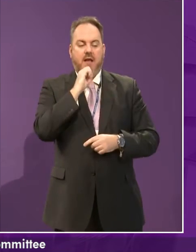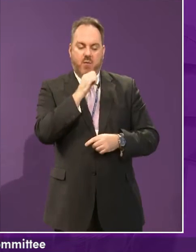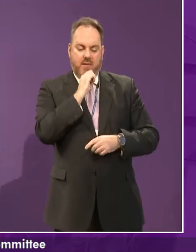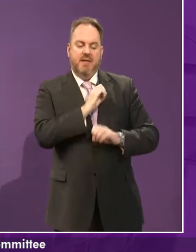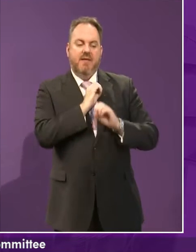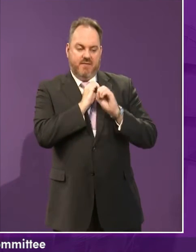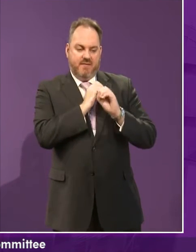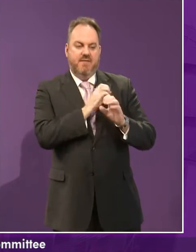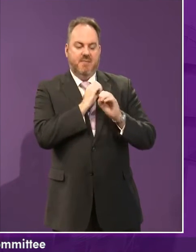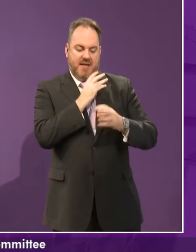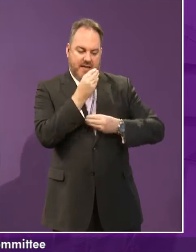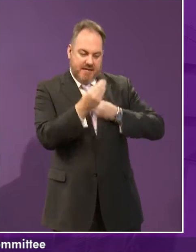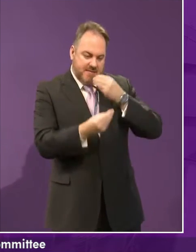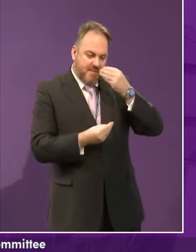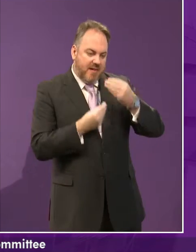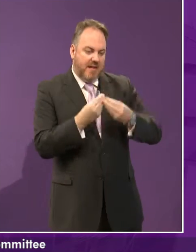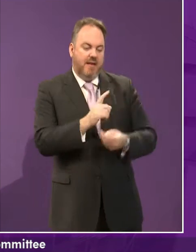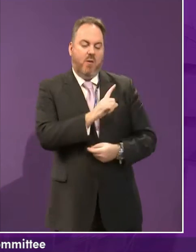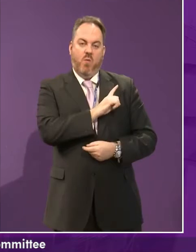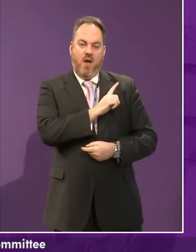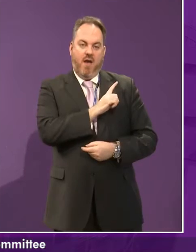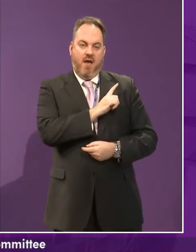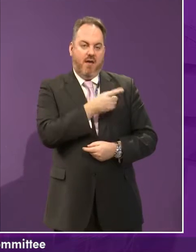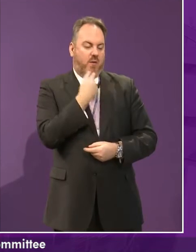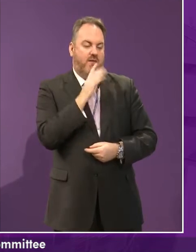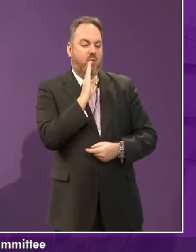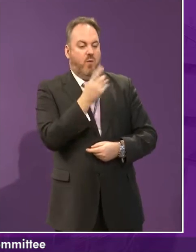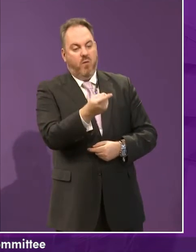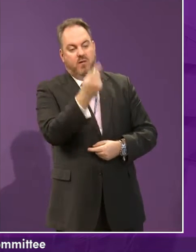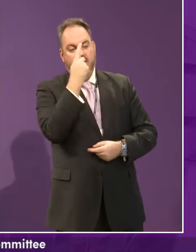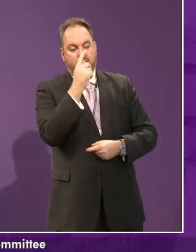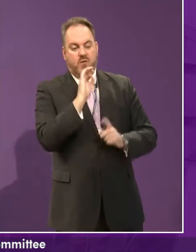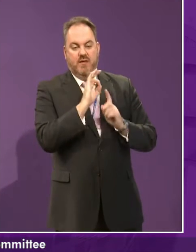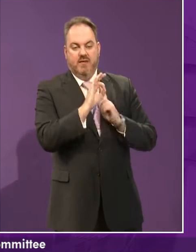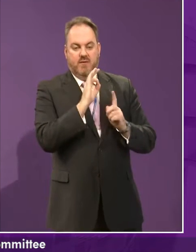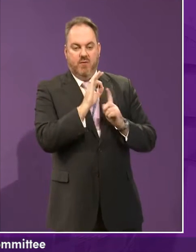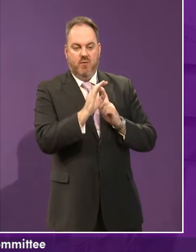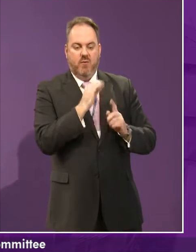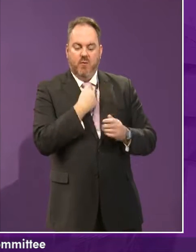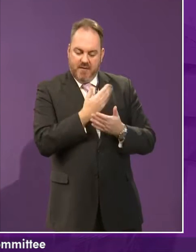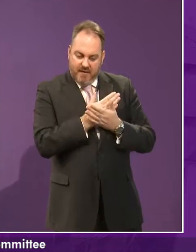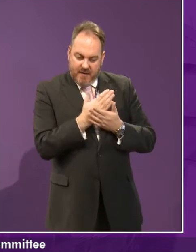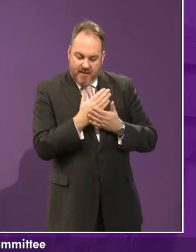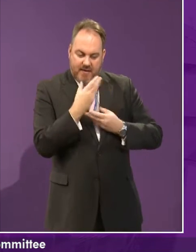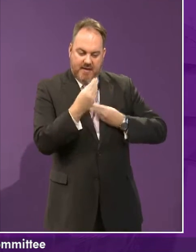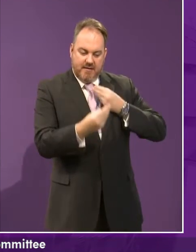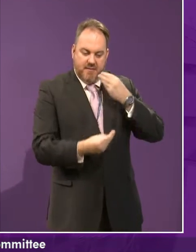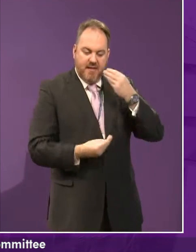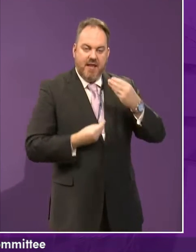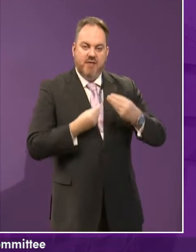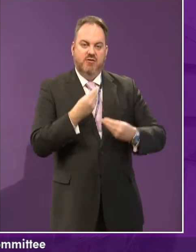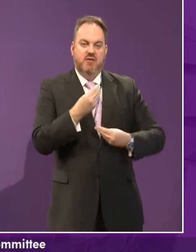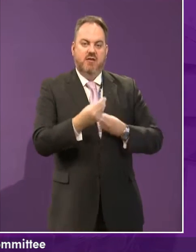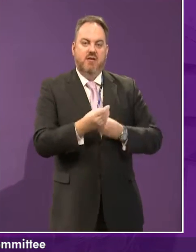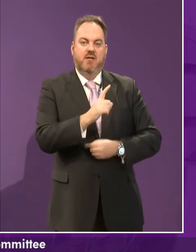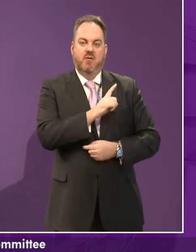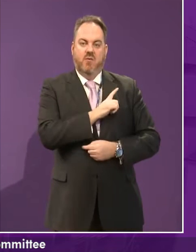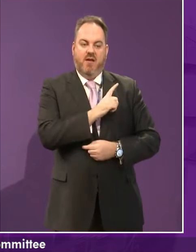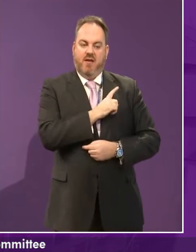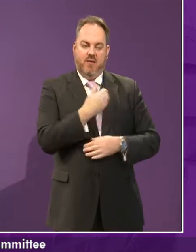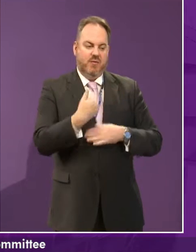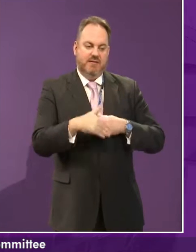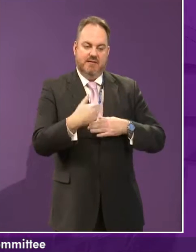feedback on why they are not being brought forward for interview. There will be a specific explanation that is particular to